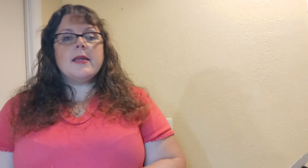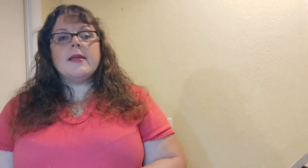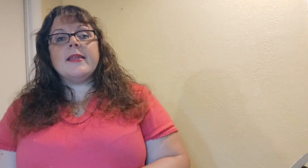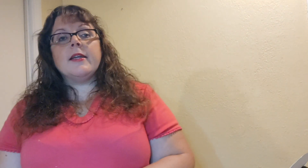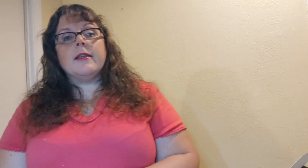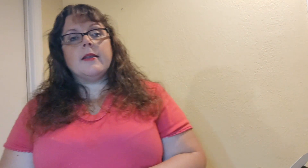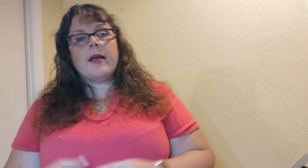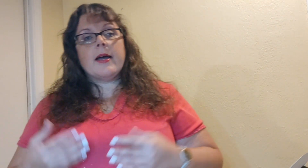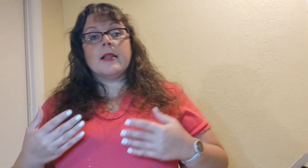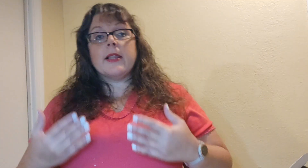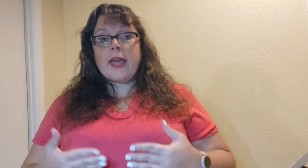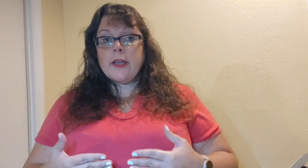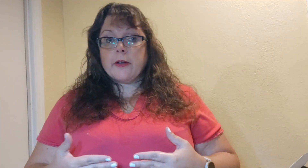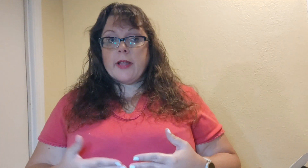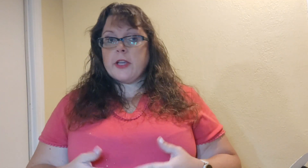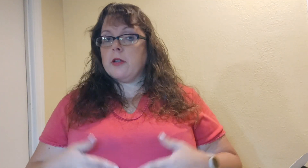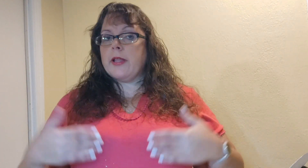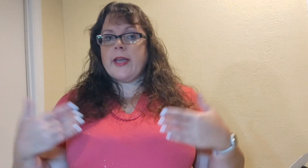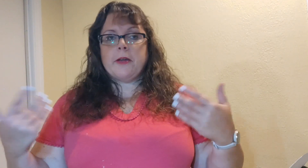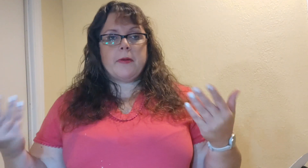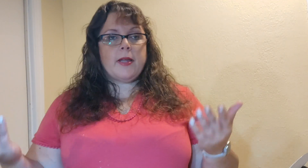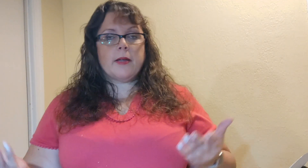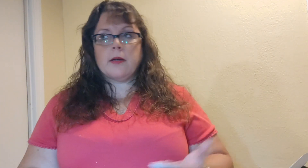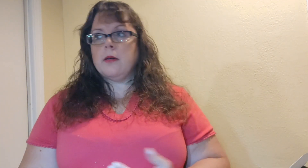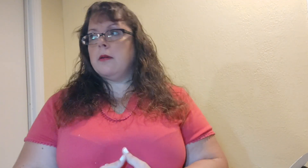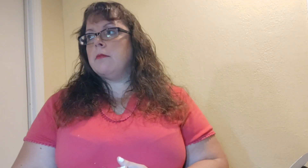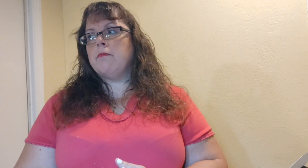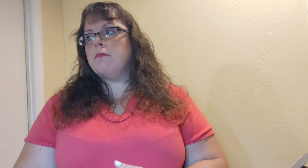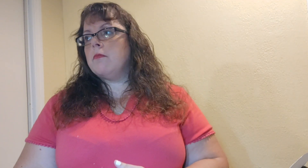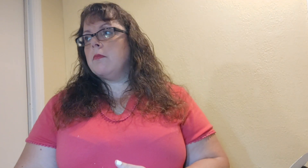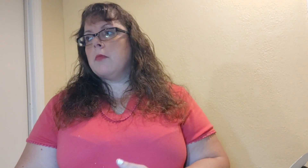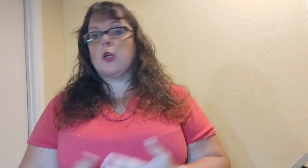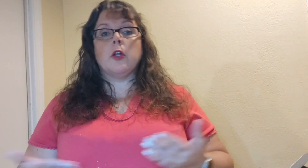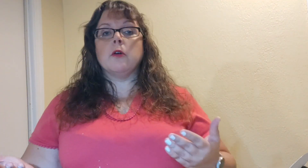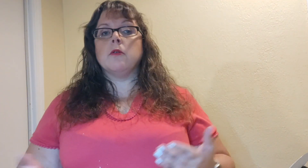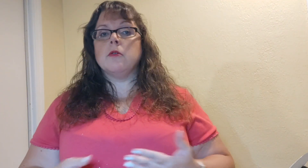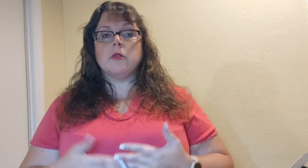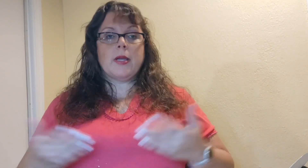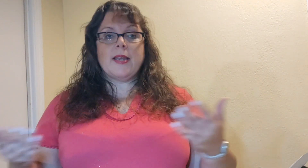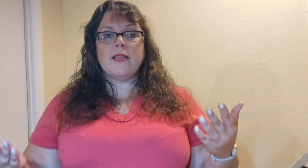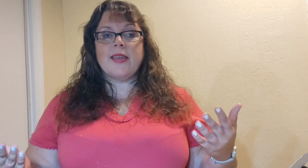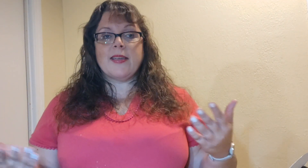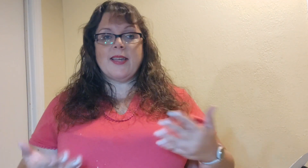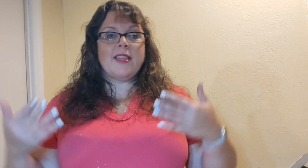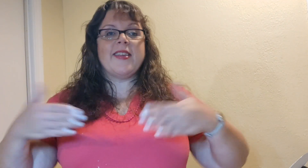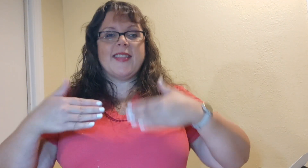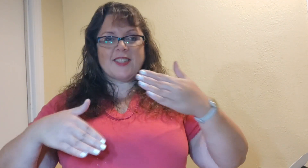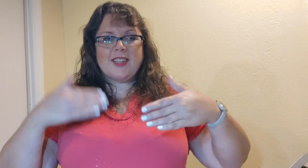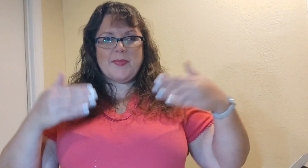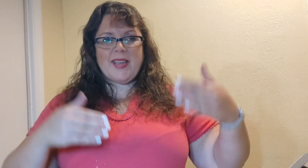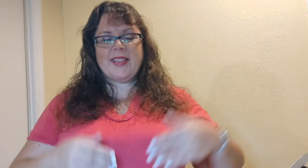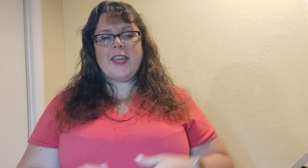And then layer, like you're layering clothes, anything that's going to be a